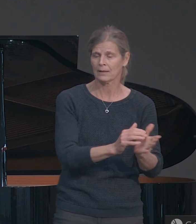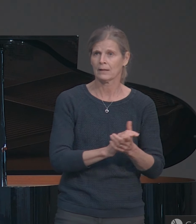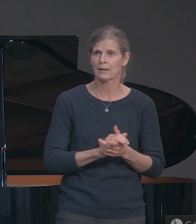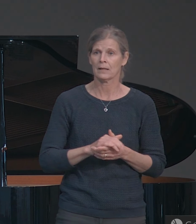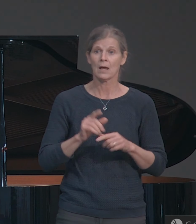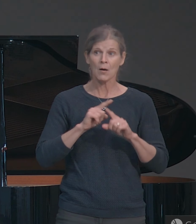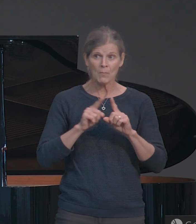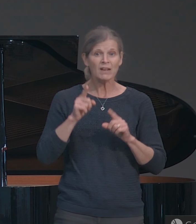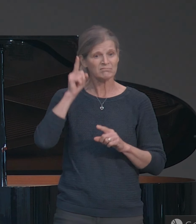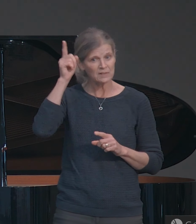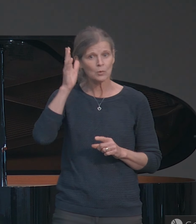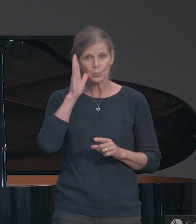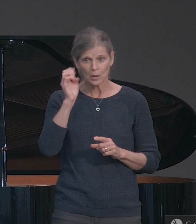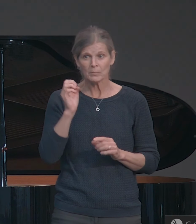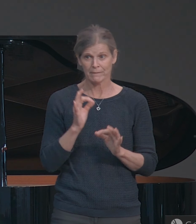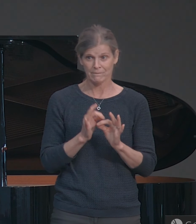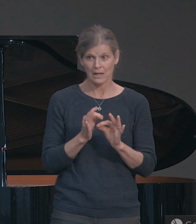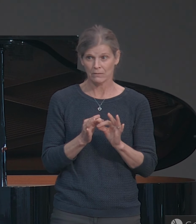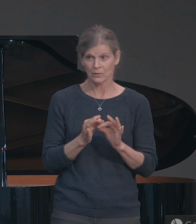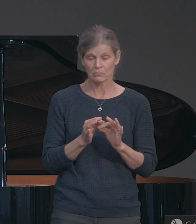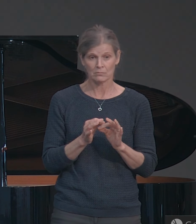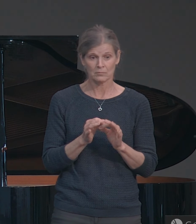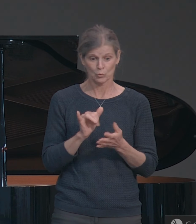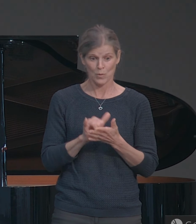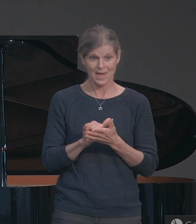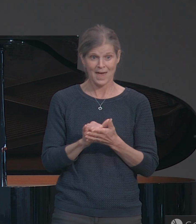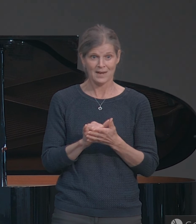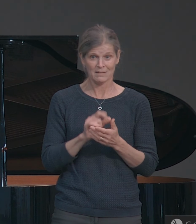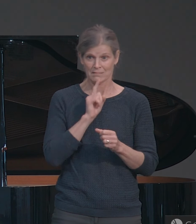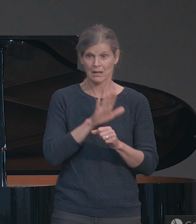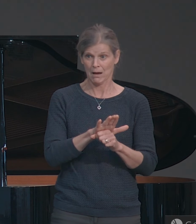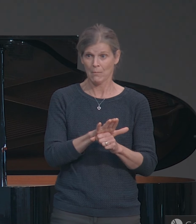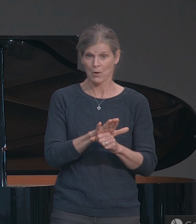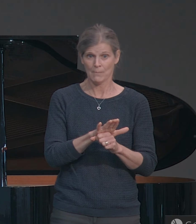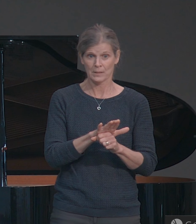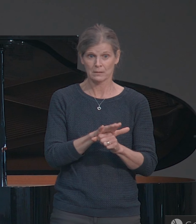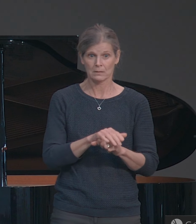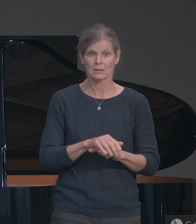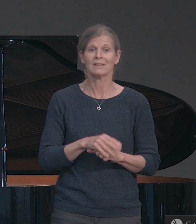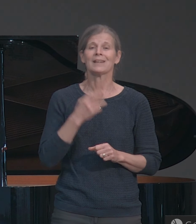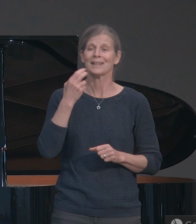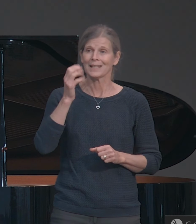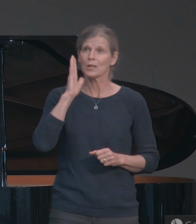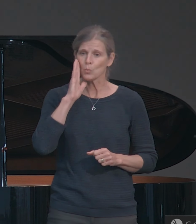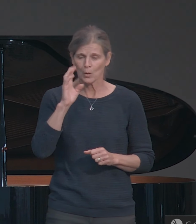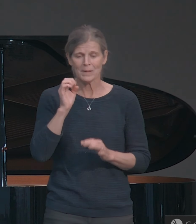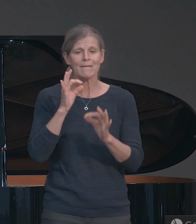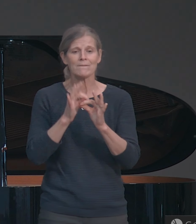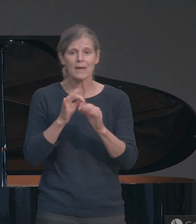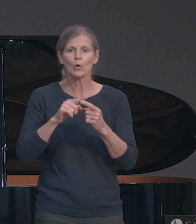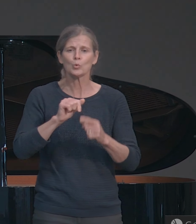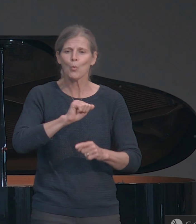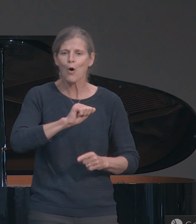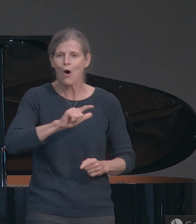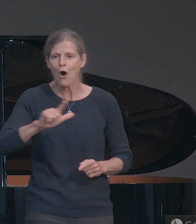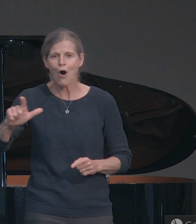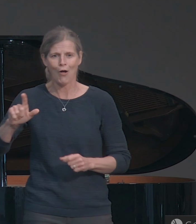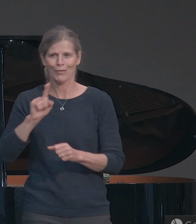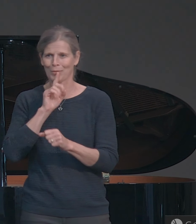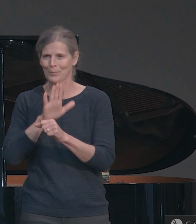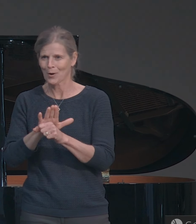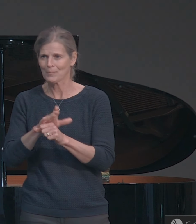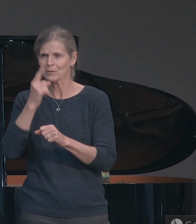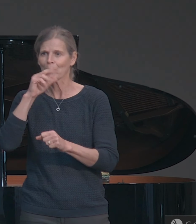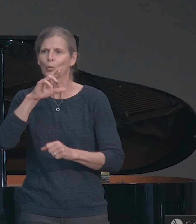But if he will be faithful to that covenant promise, then he will be faithful to all of these promises